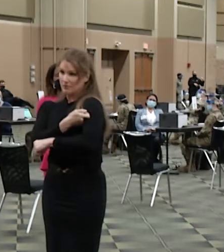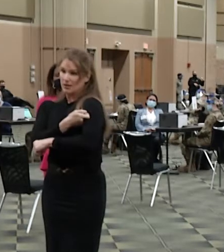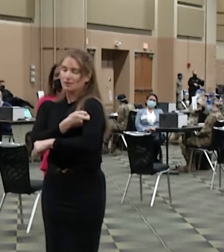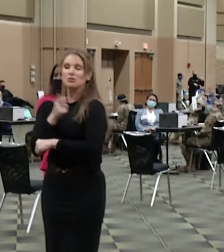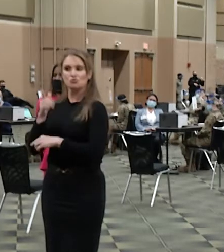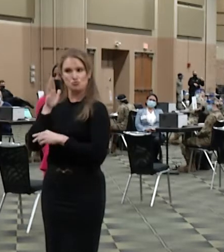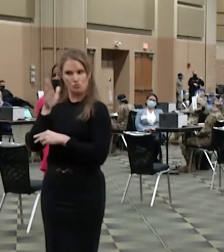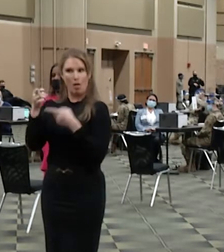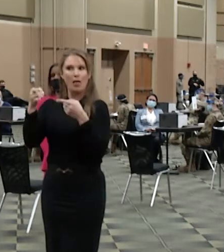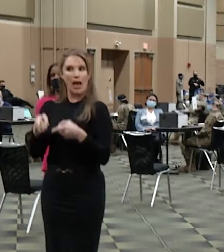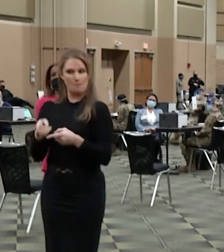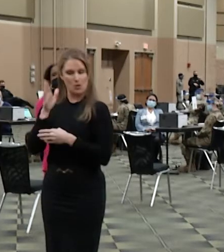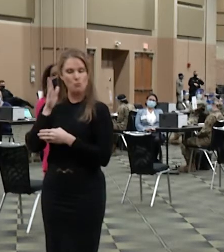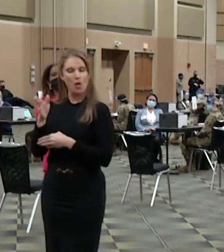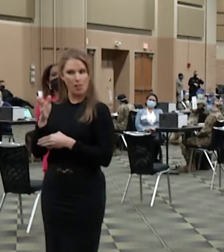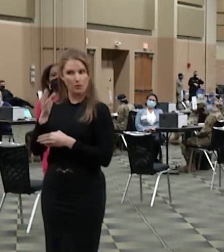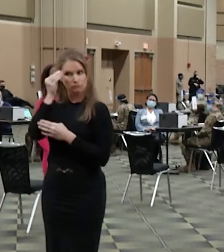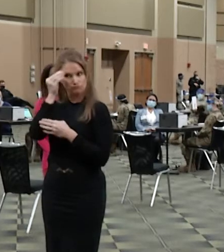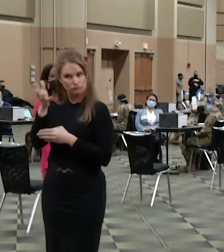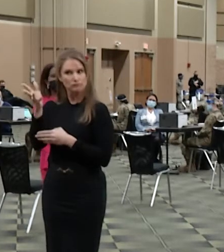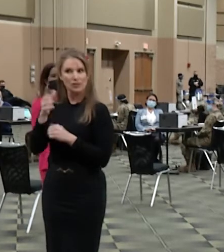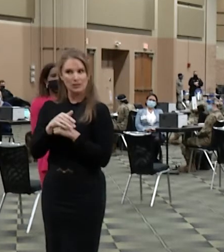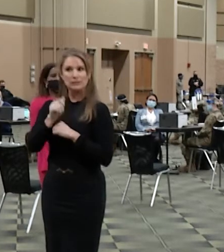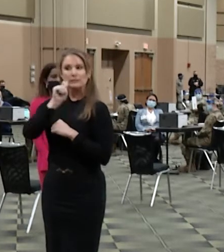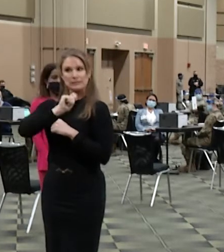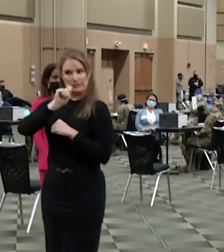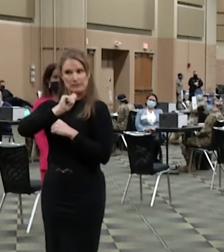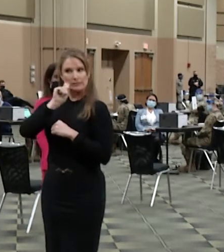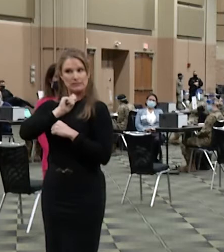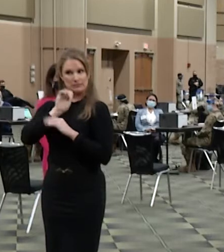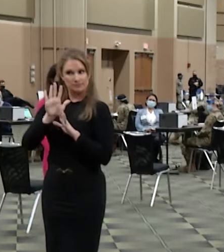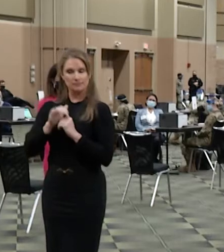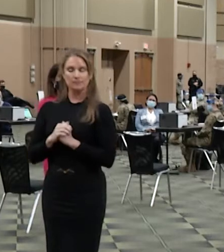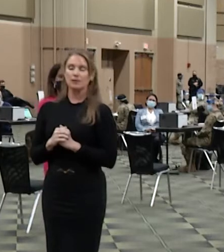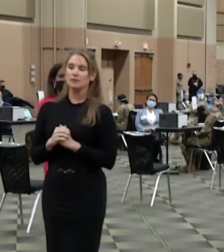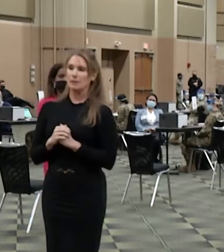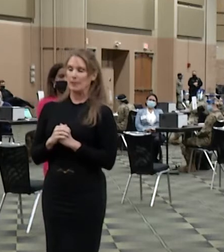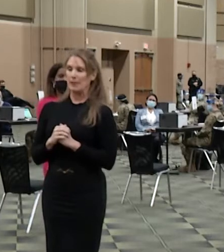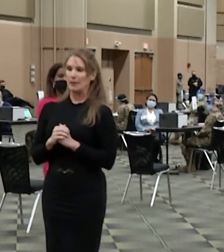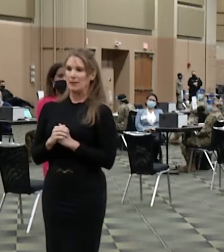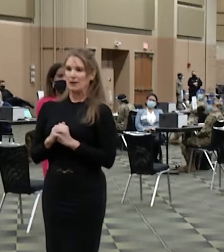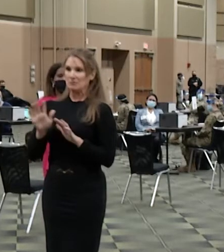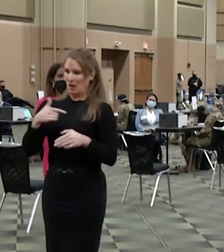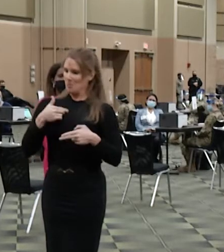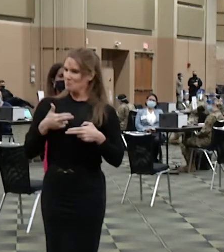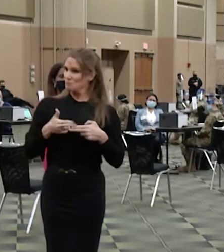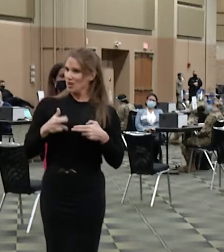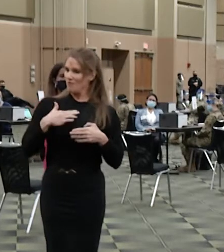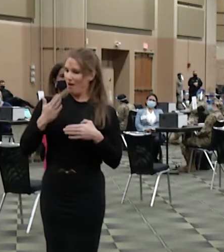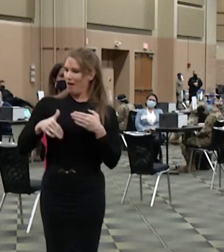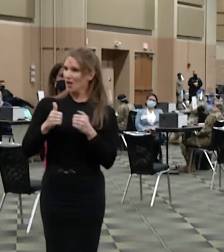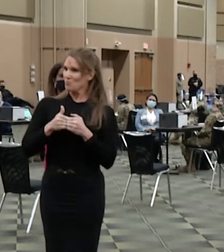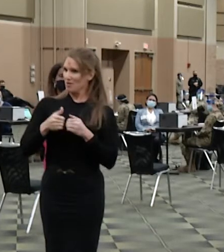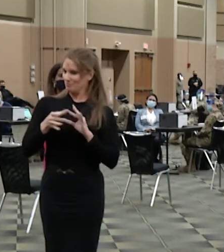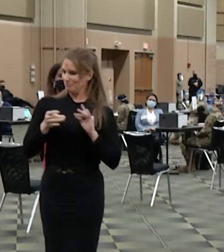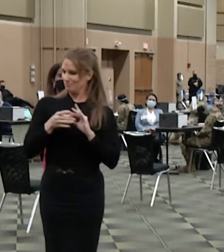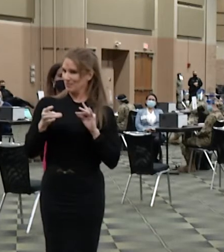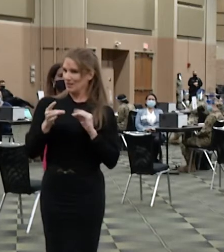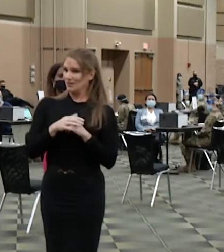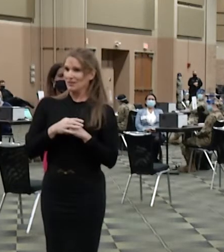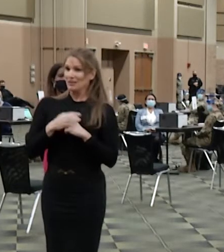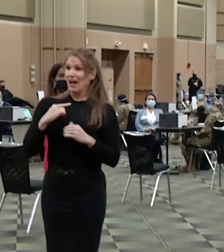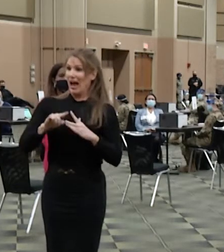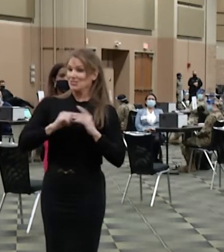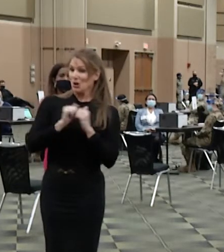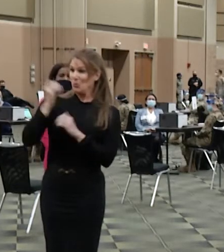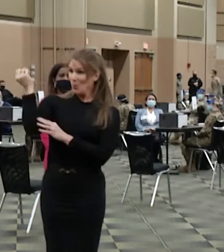you will get vaccinated. Just be patient. I will be brief, and I will end with this. I started with